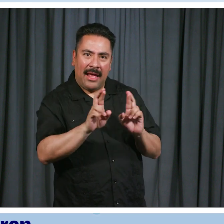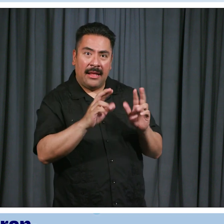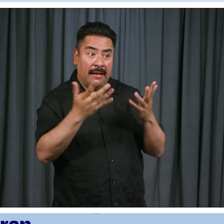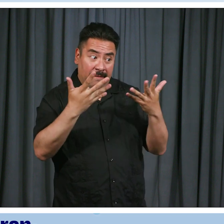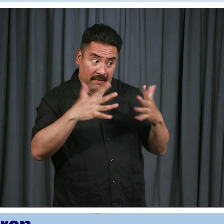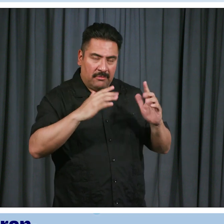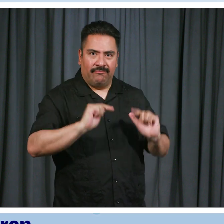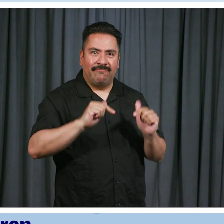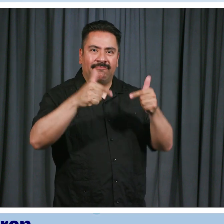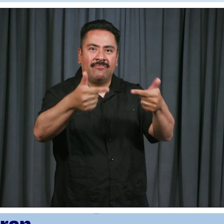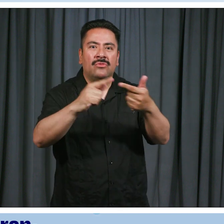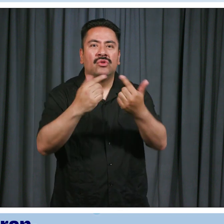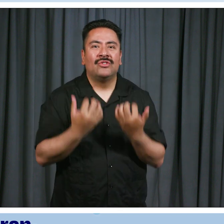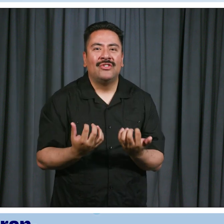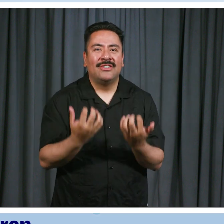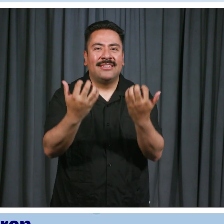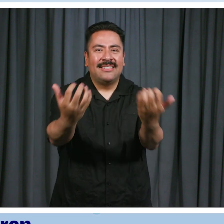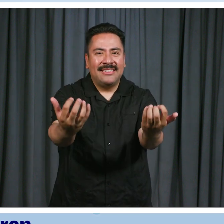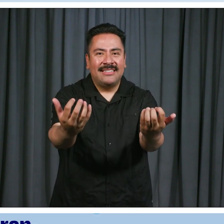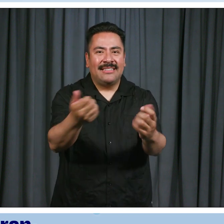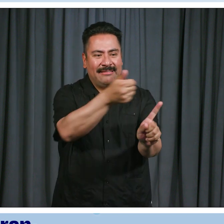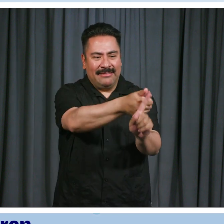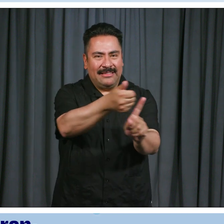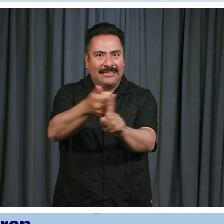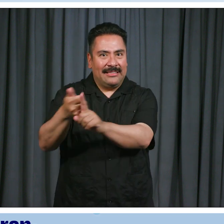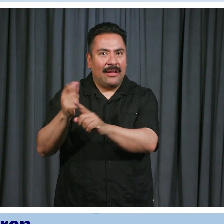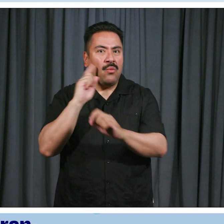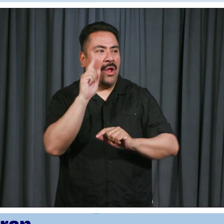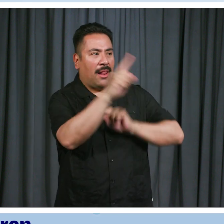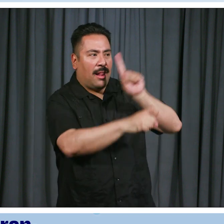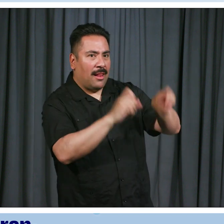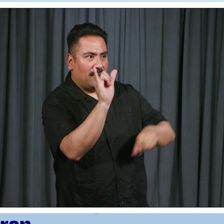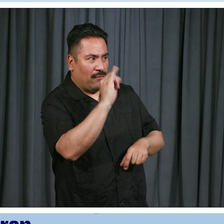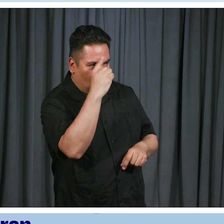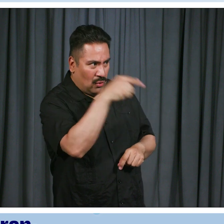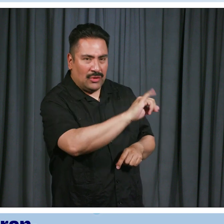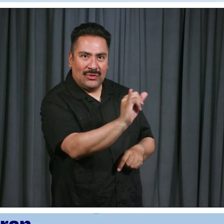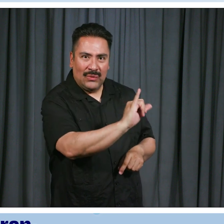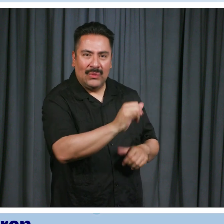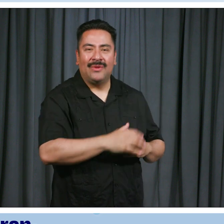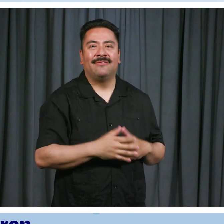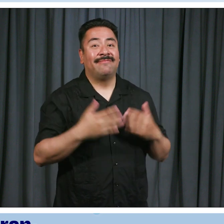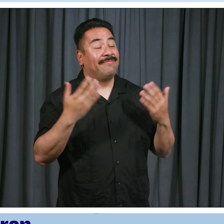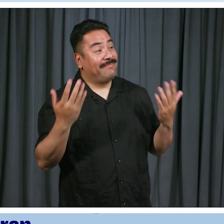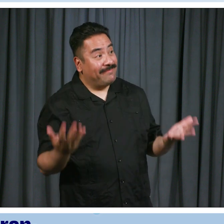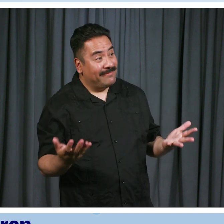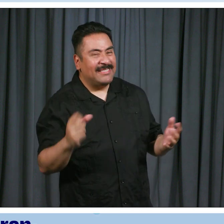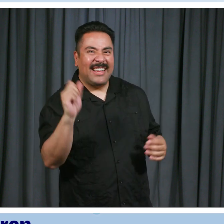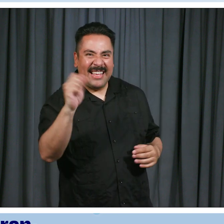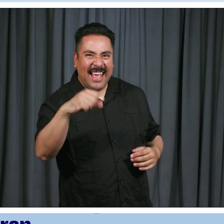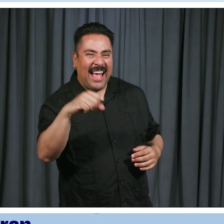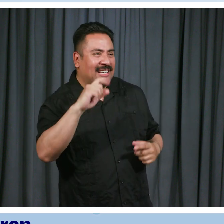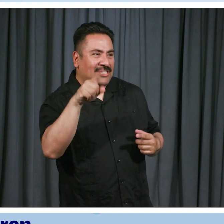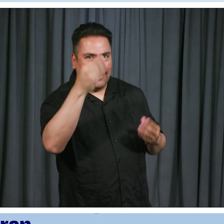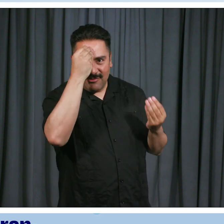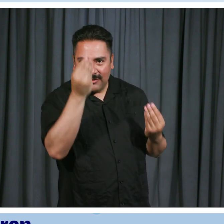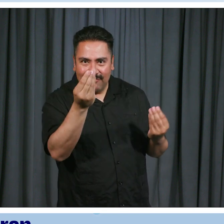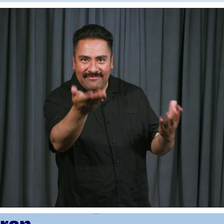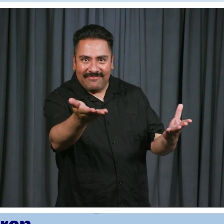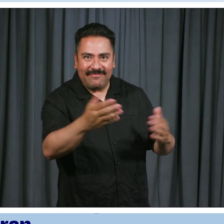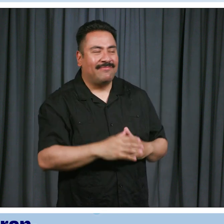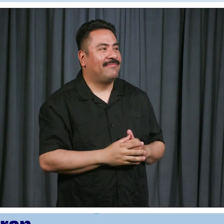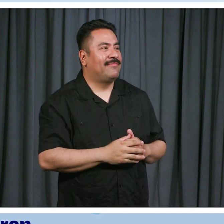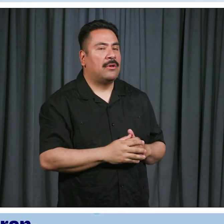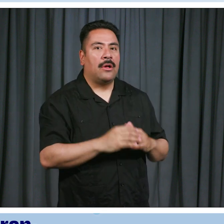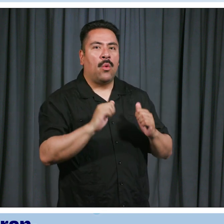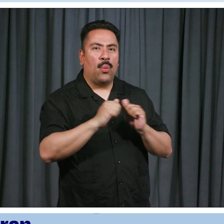it over to the audience, and they're going to have some questions for you as well. So, yeah, just wanted to put that out there in